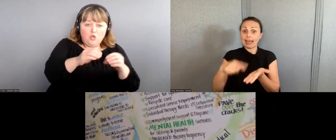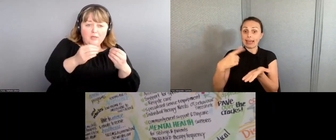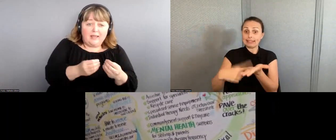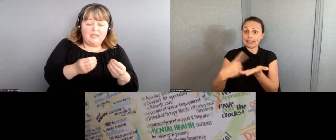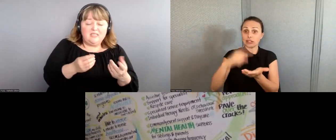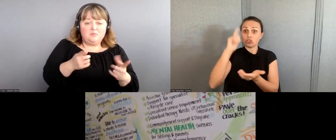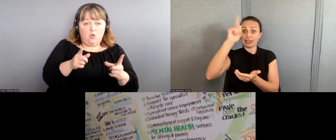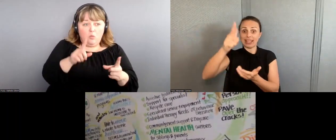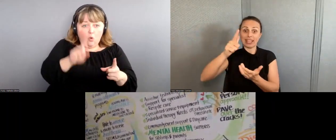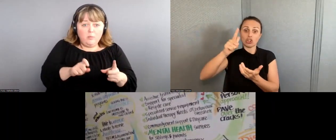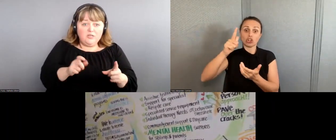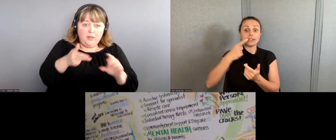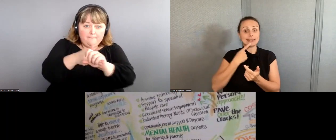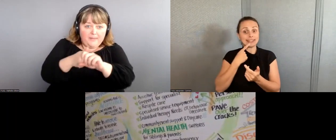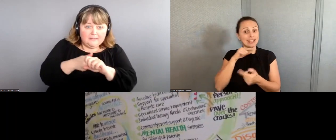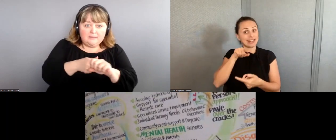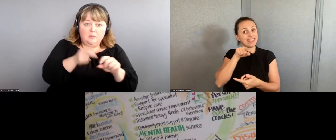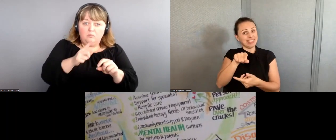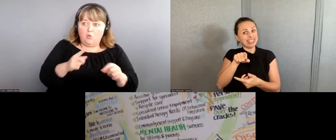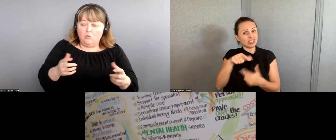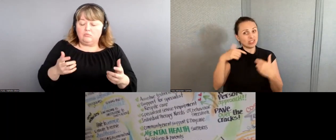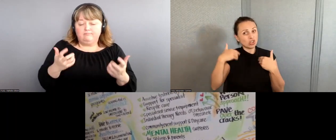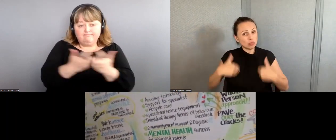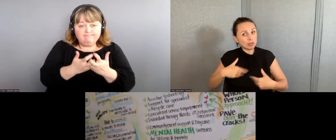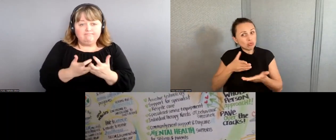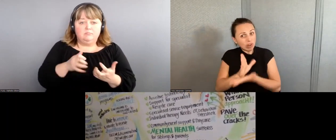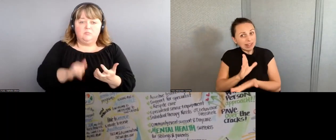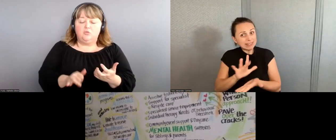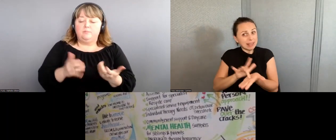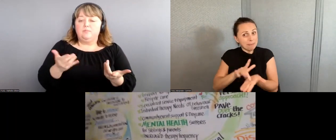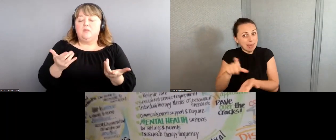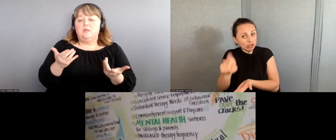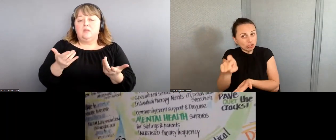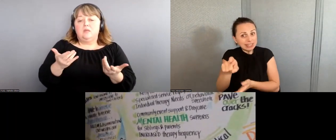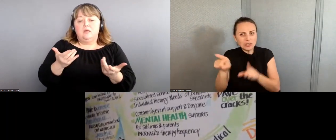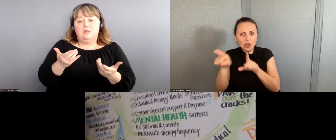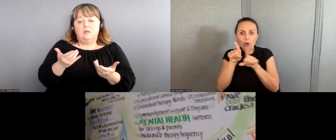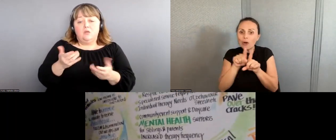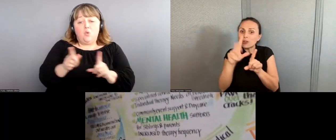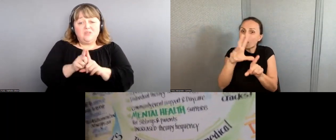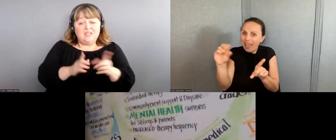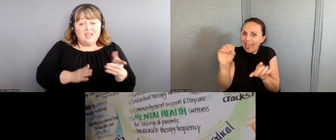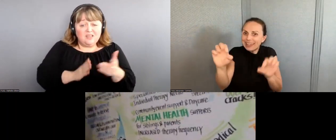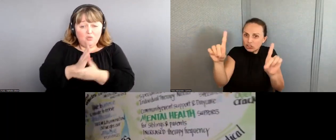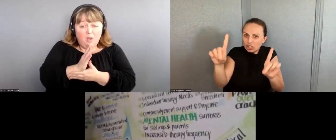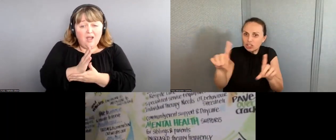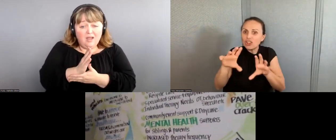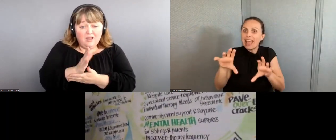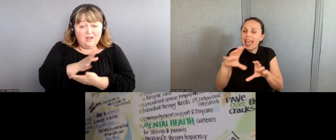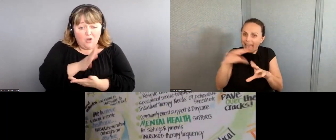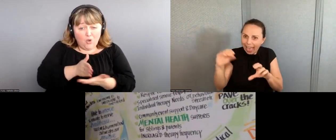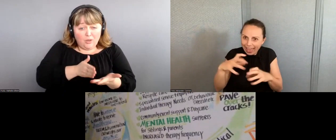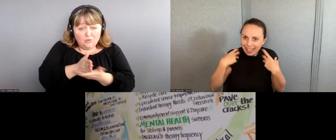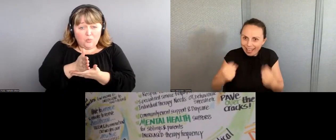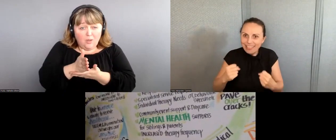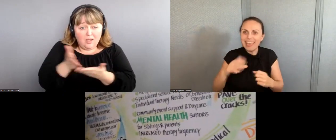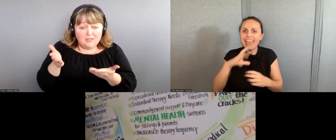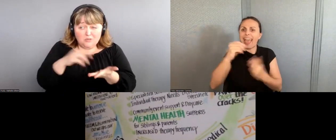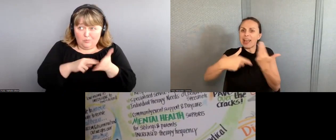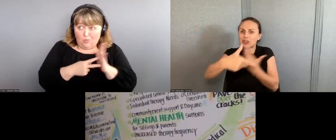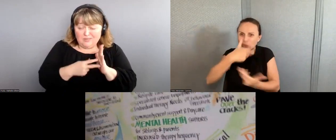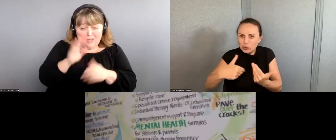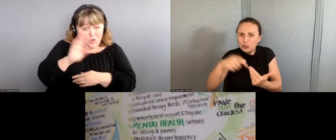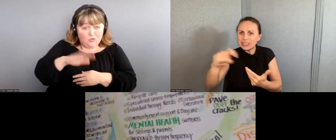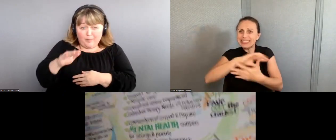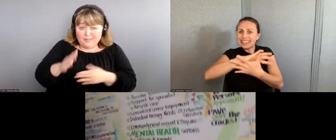on expanded that these are rights and medical needs, but also, and education and health needs and social needs.